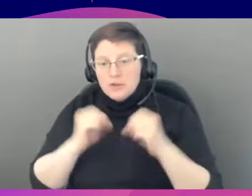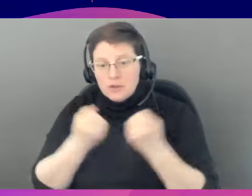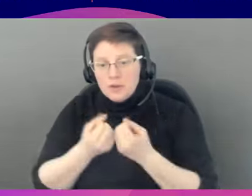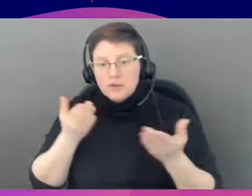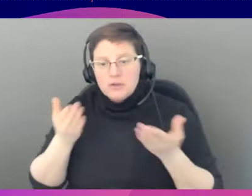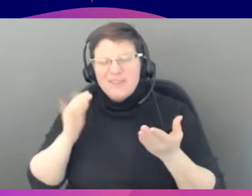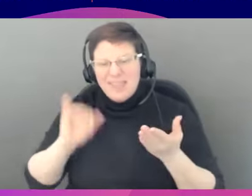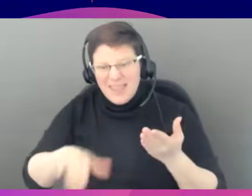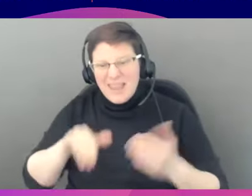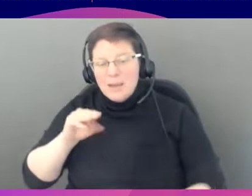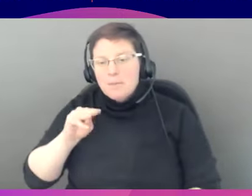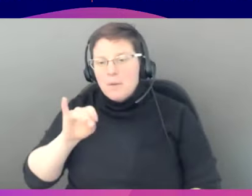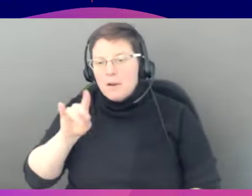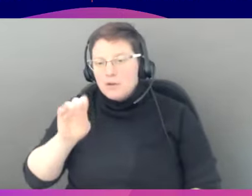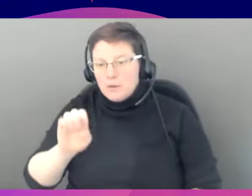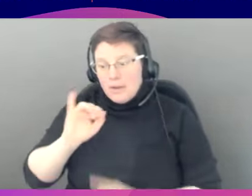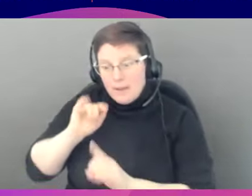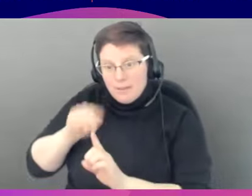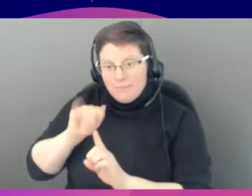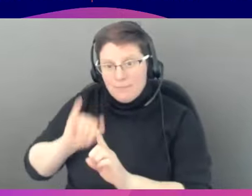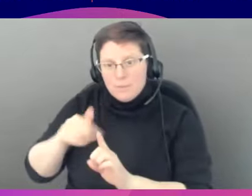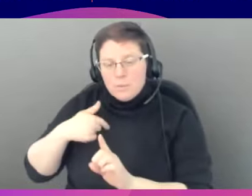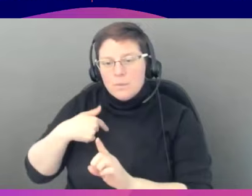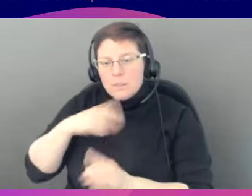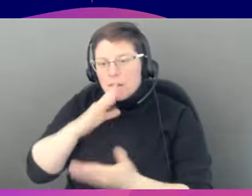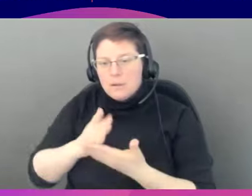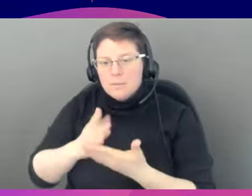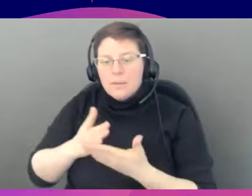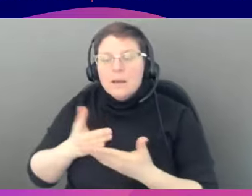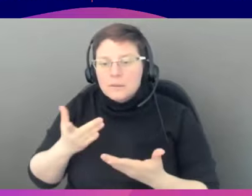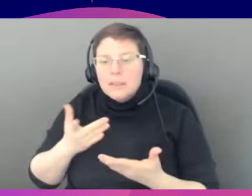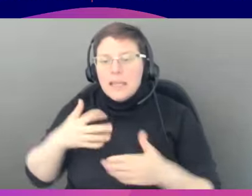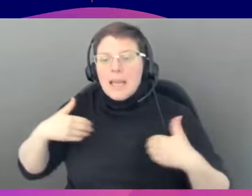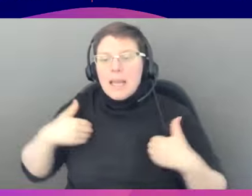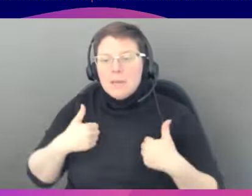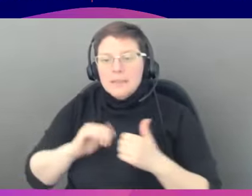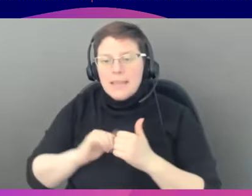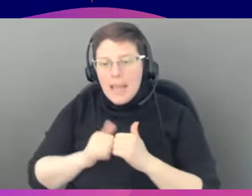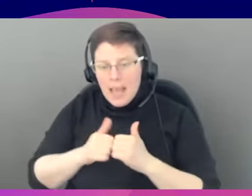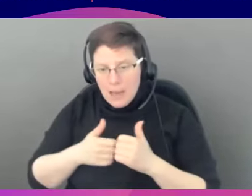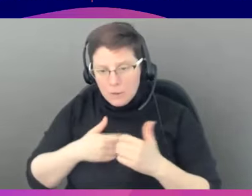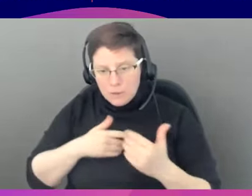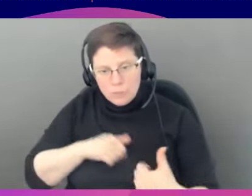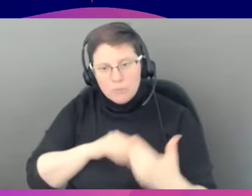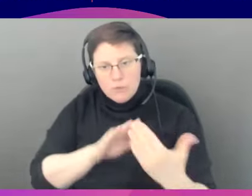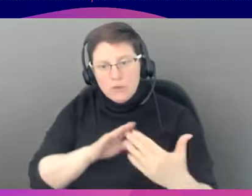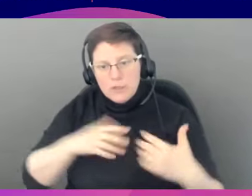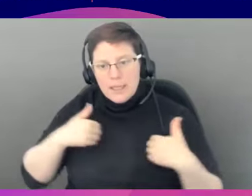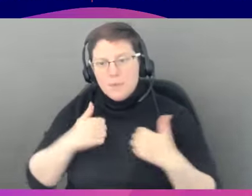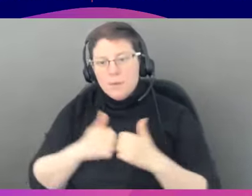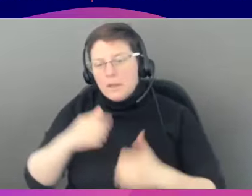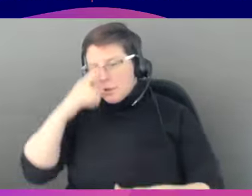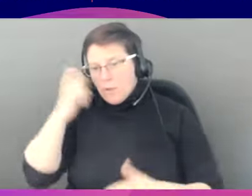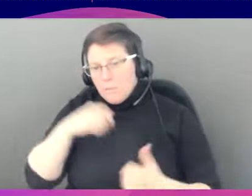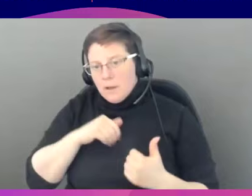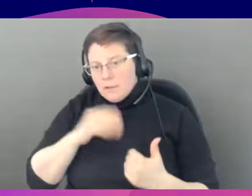module. In that module, we actually do talk about animals and being trauma-informed with animals from the perspective of social services.